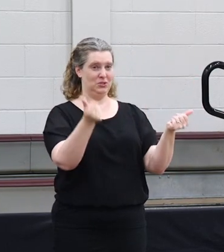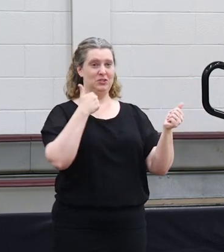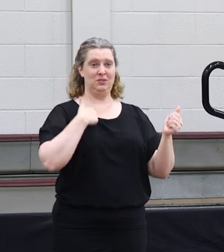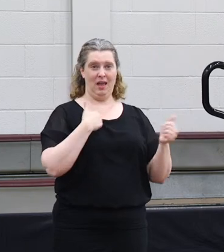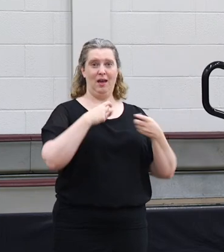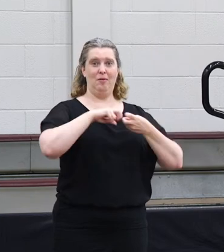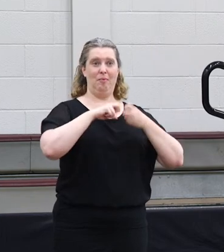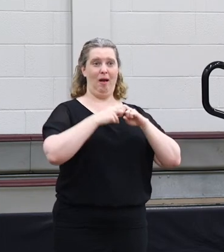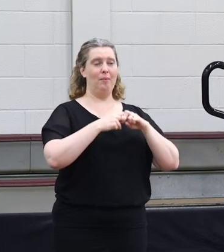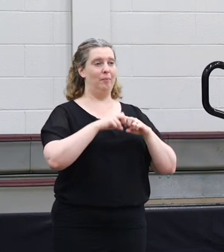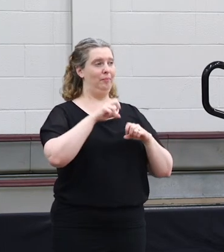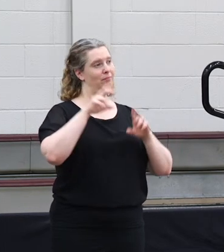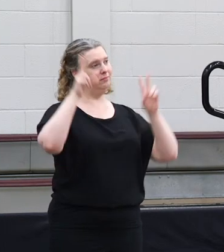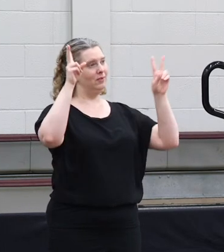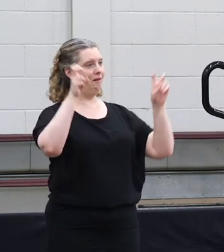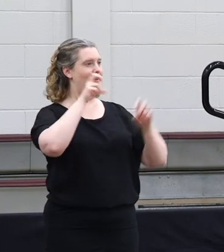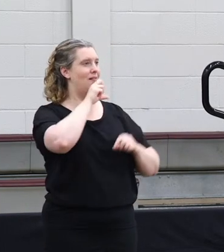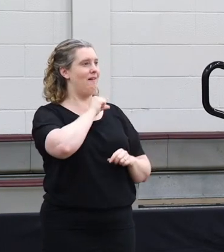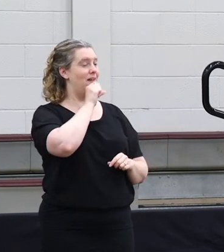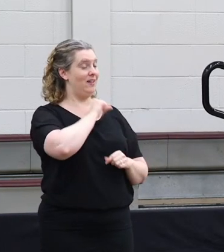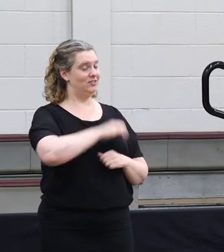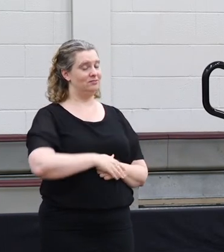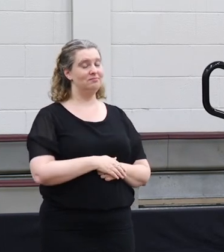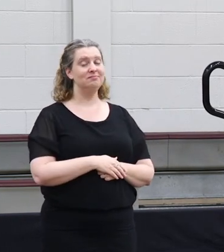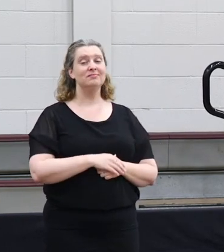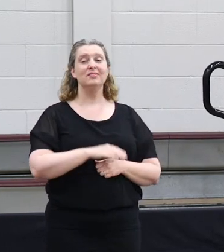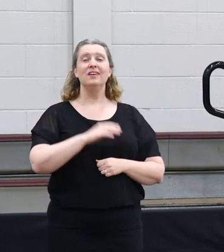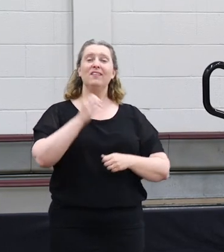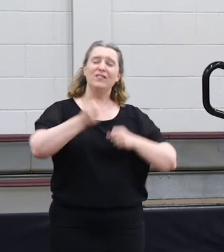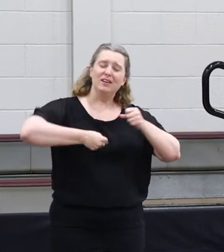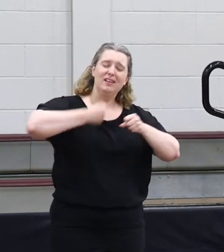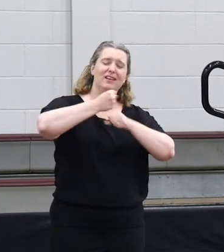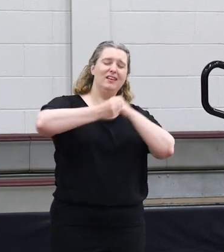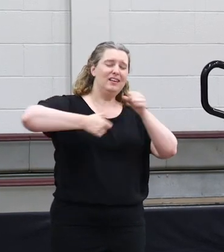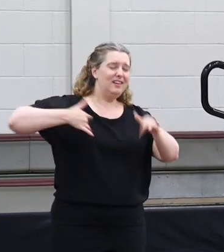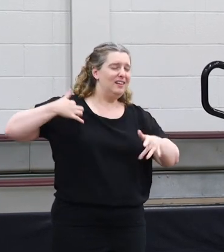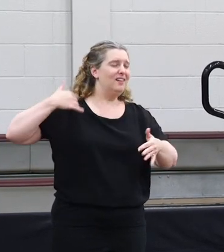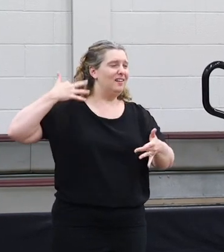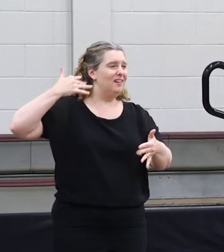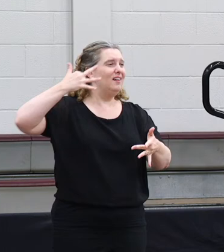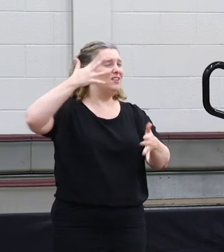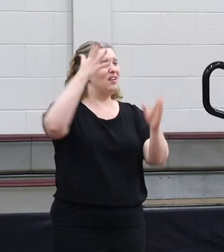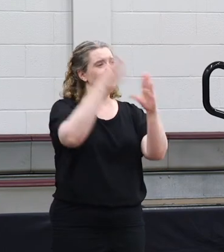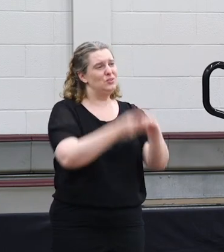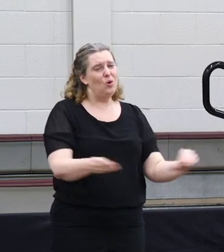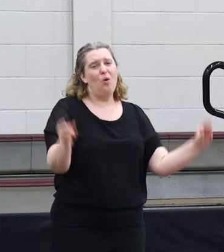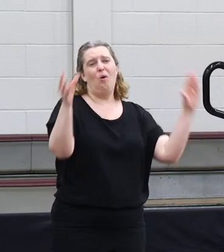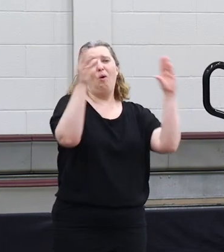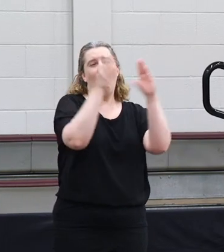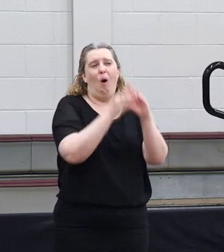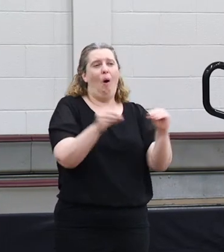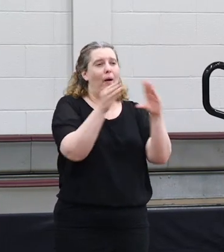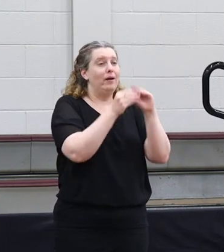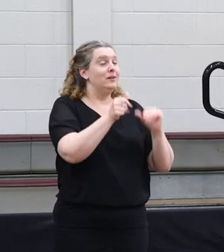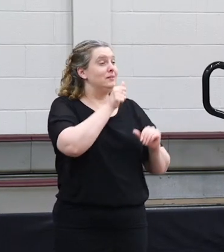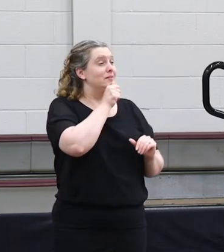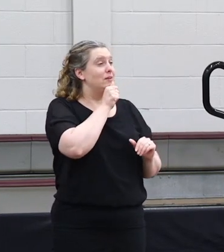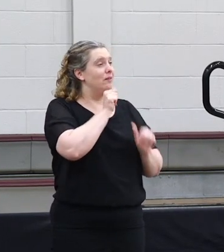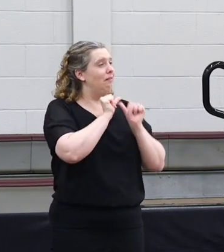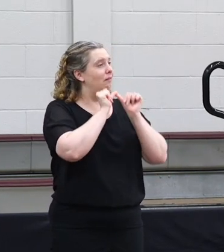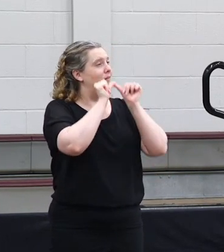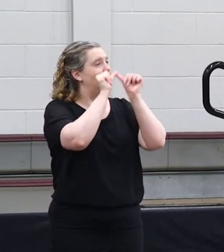dilemma of aging. For centuries, societies across the globe have crafted fables and legends surrounding a secret to eternal